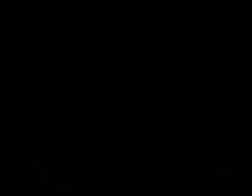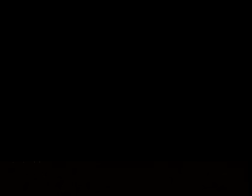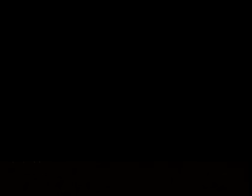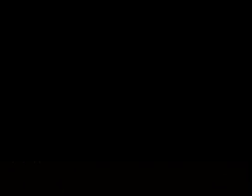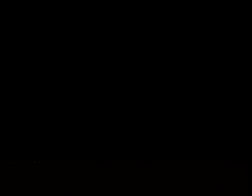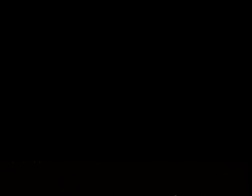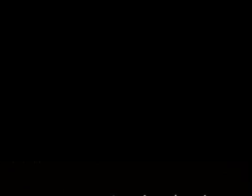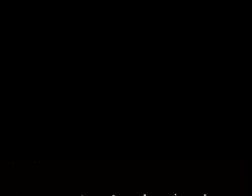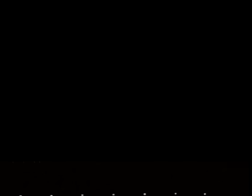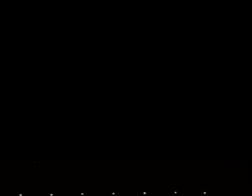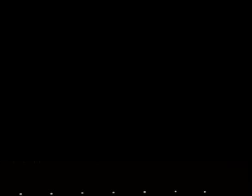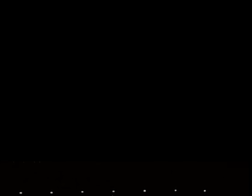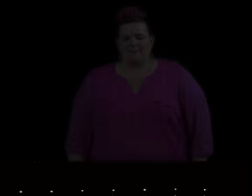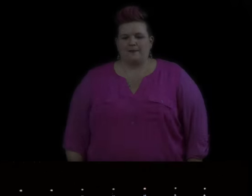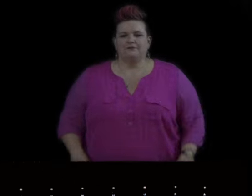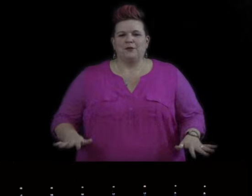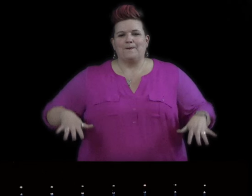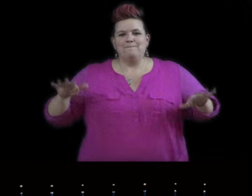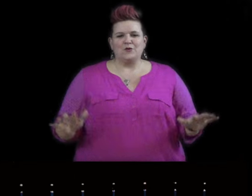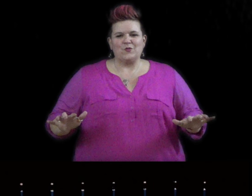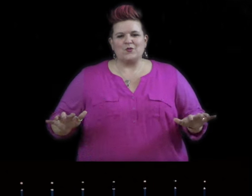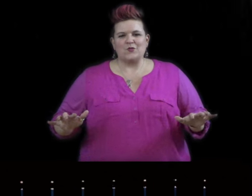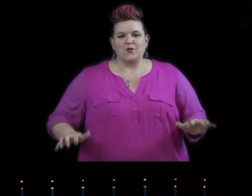Thank you.